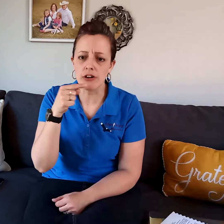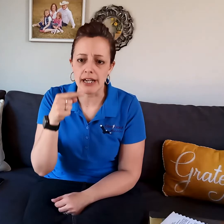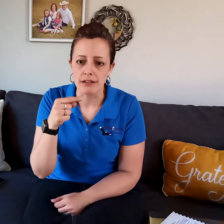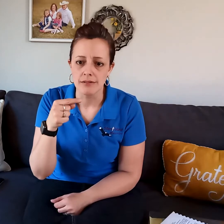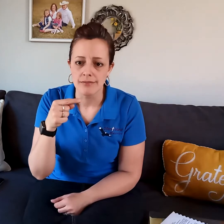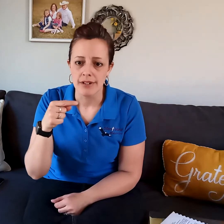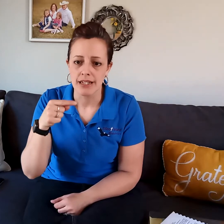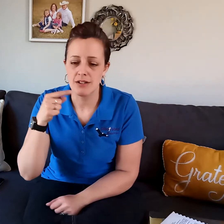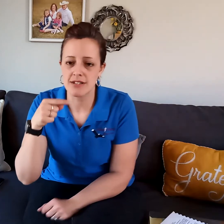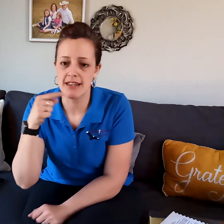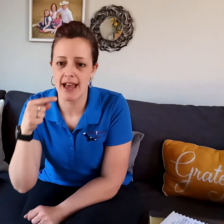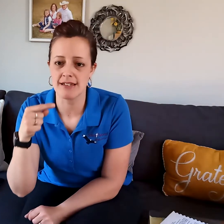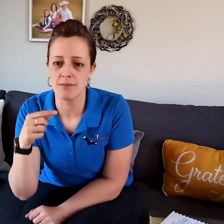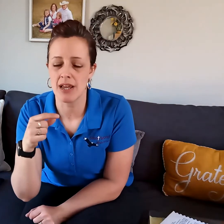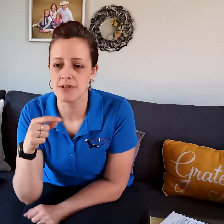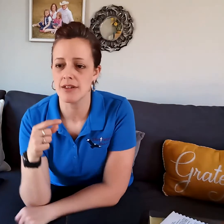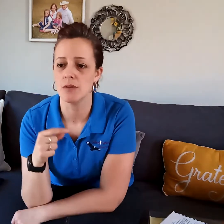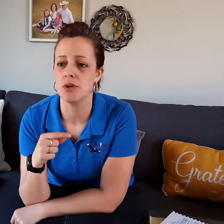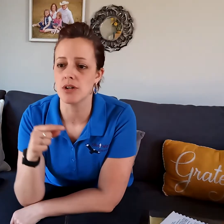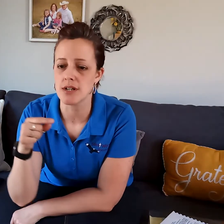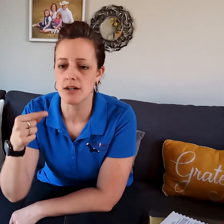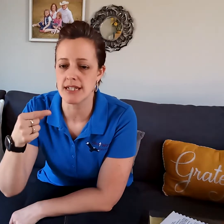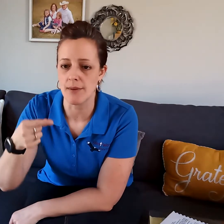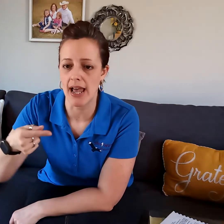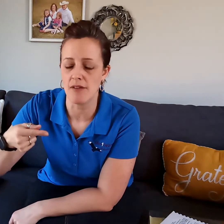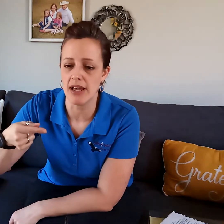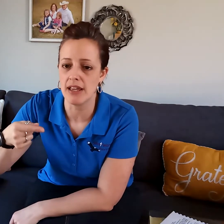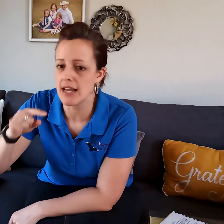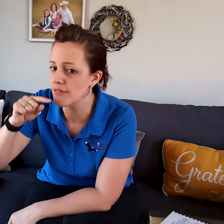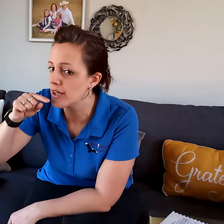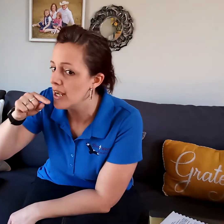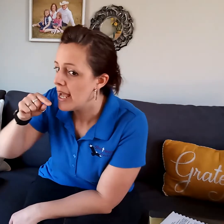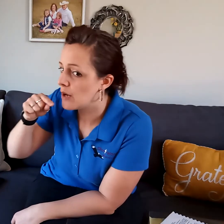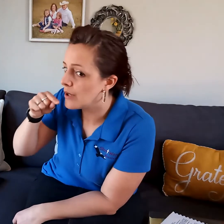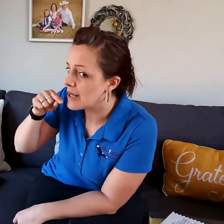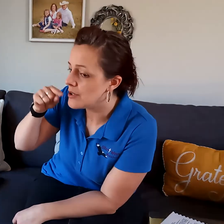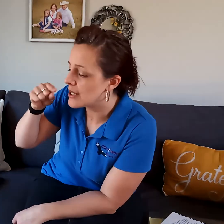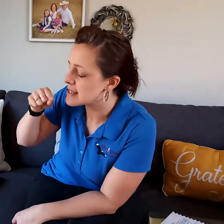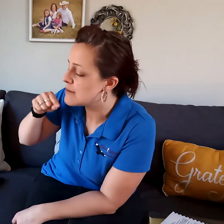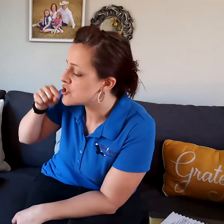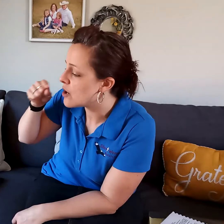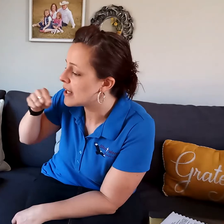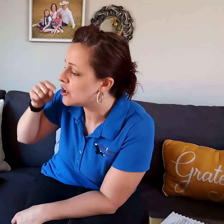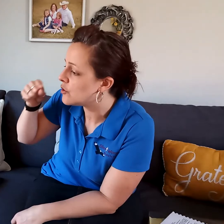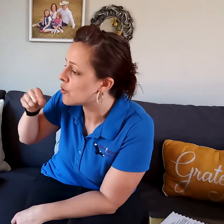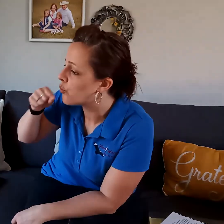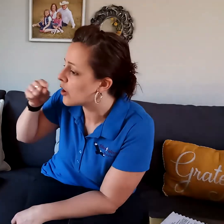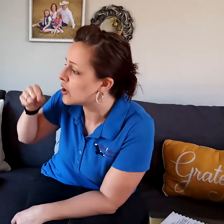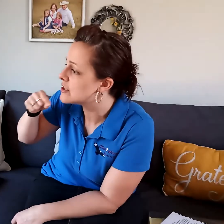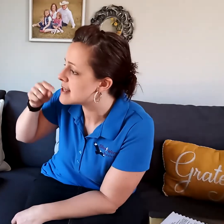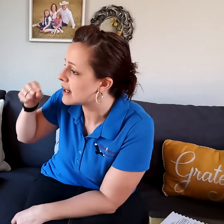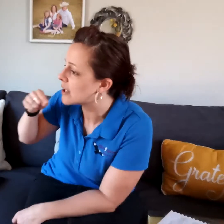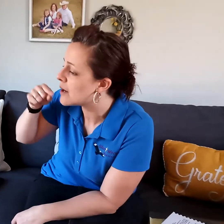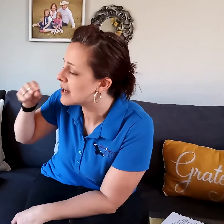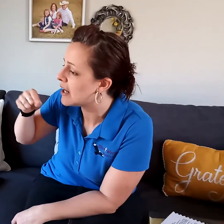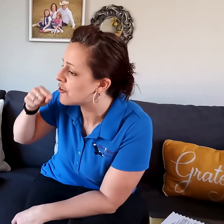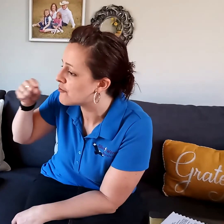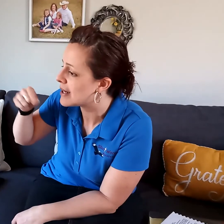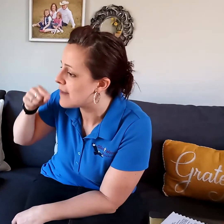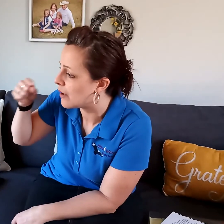hearing. Can you see that? Sometimes on the computer it's hard to see, but I have my index finger, and what I'm doing is I'm showing you the words that are coming out of my